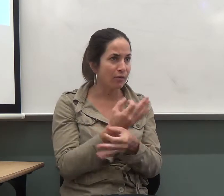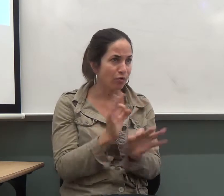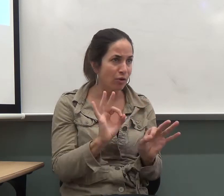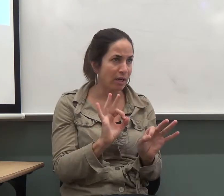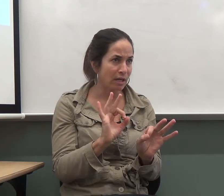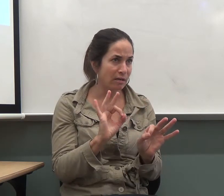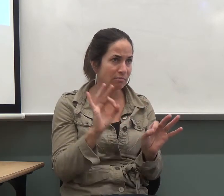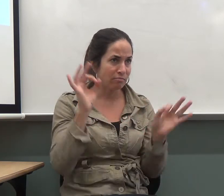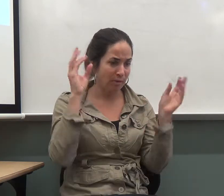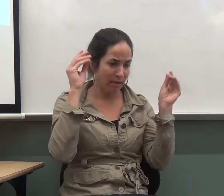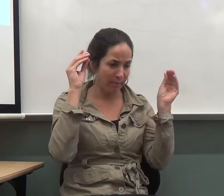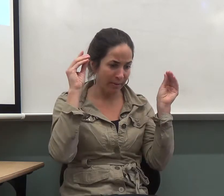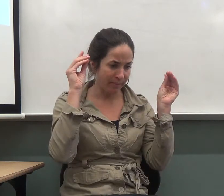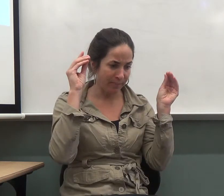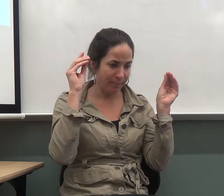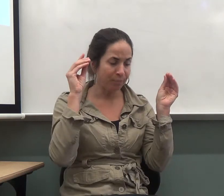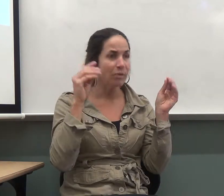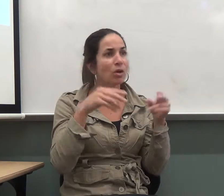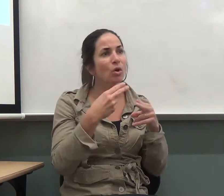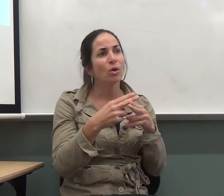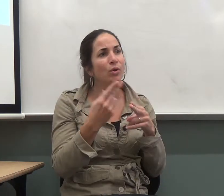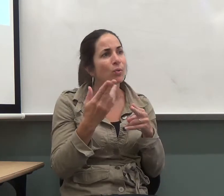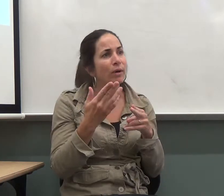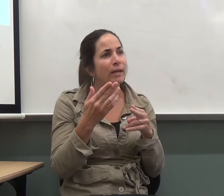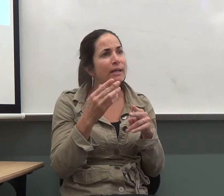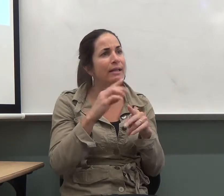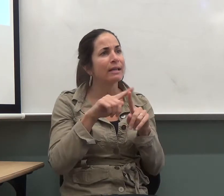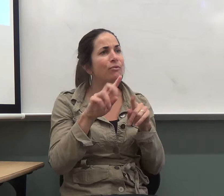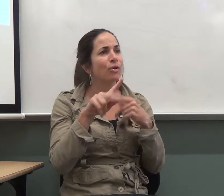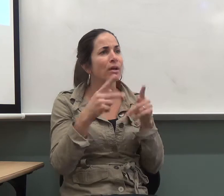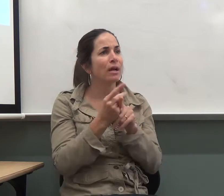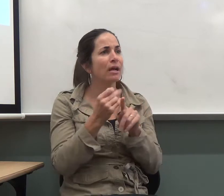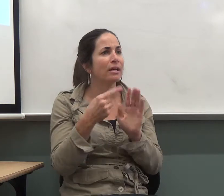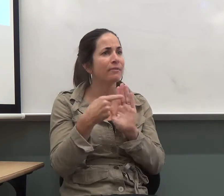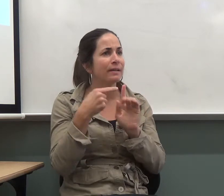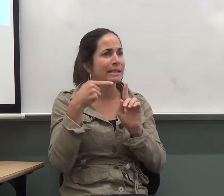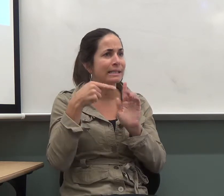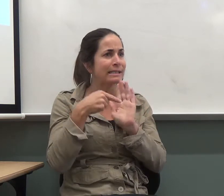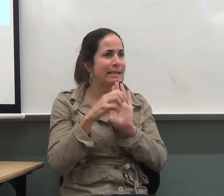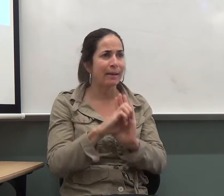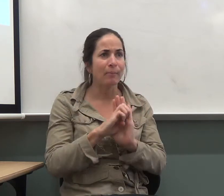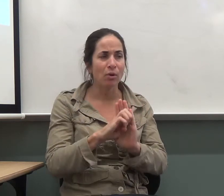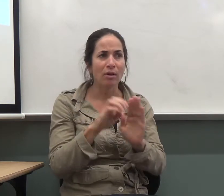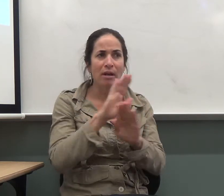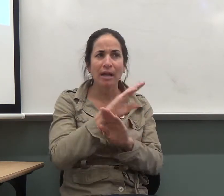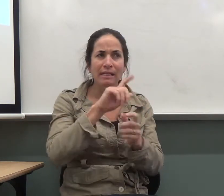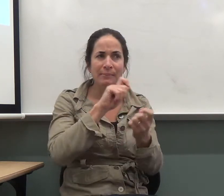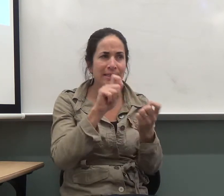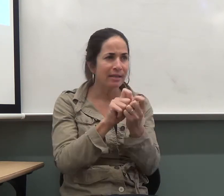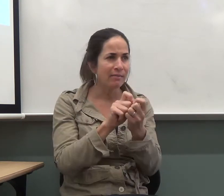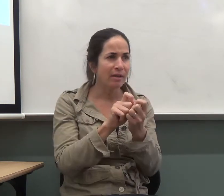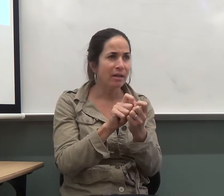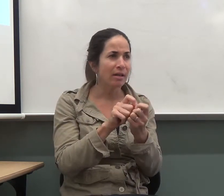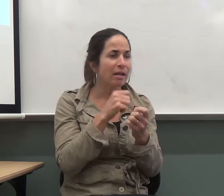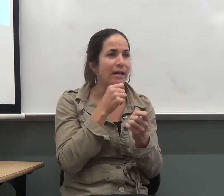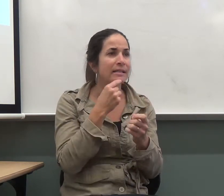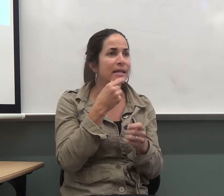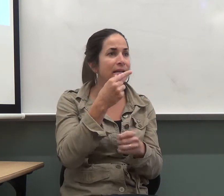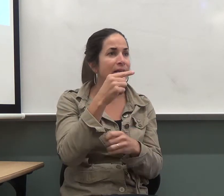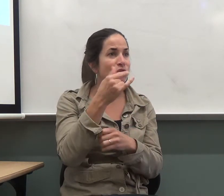information. We call that a different kind of example than specific, because we're not talking about anybody specific. We're not saying Ginger disagrees. We're not saying